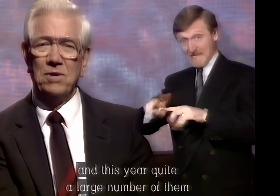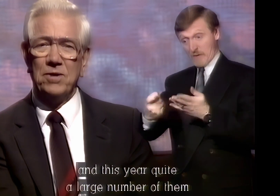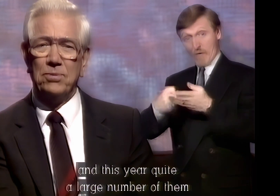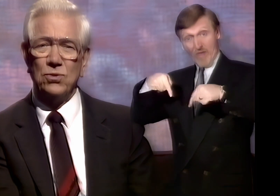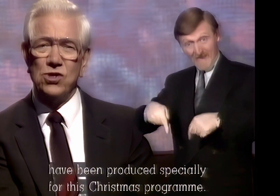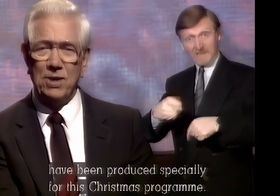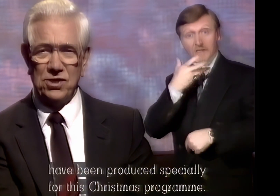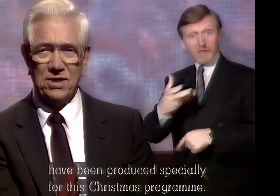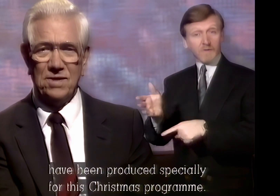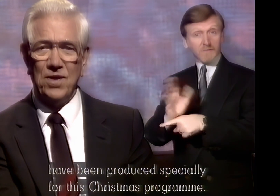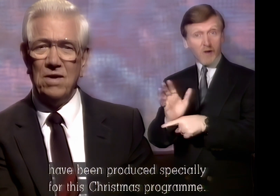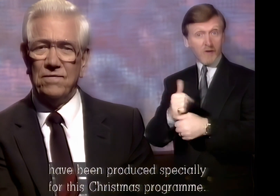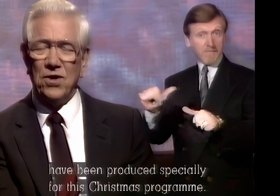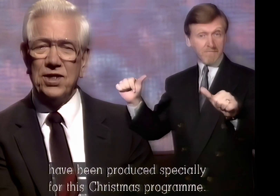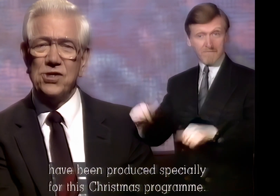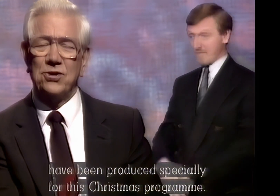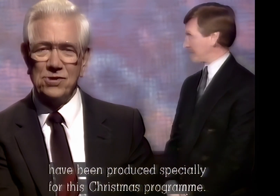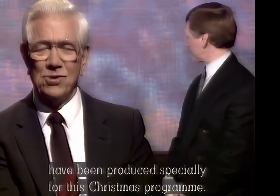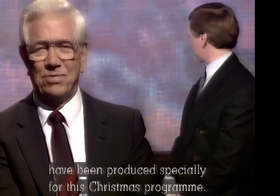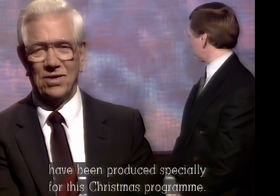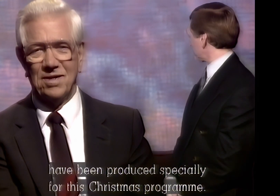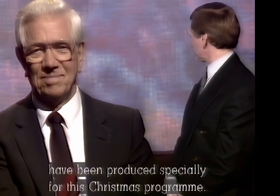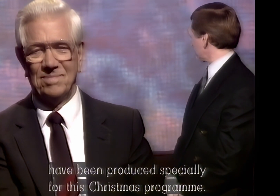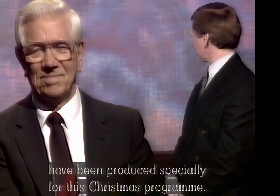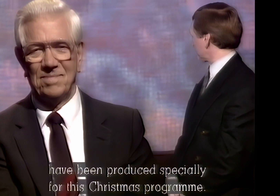been produced specially for this Christmas programme.